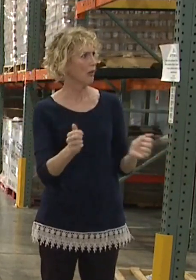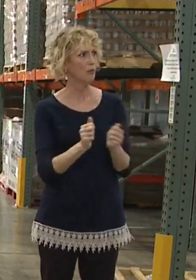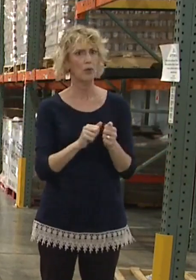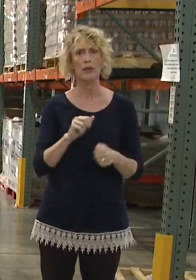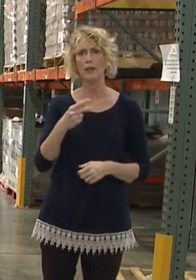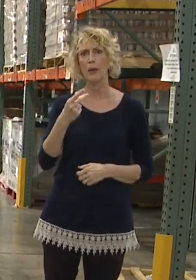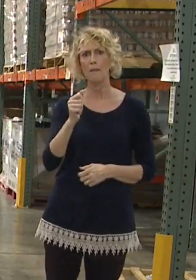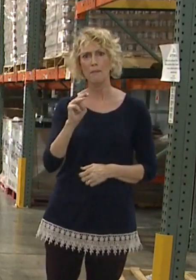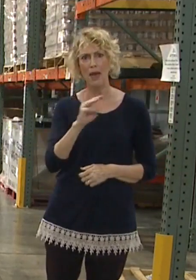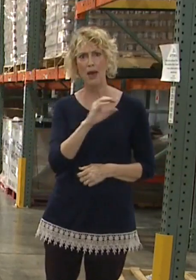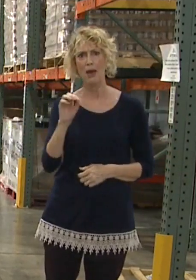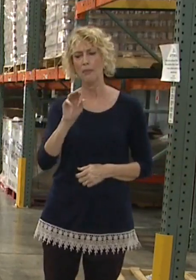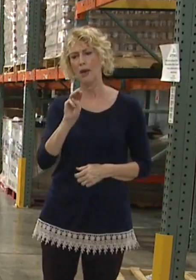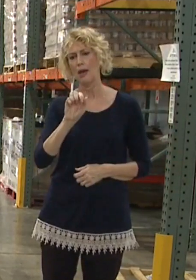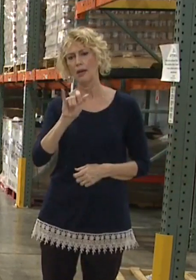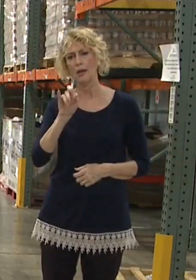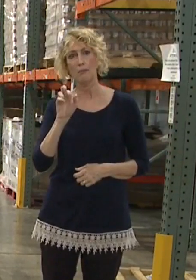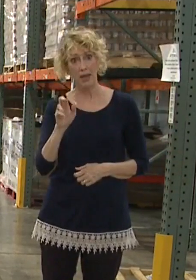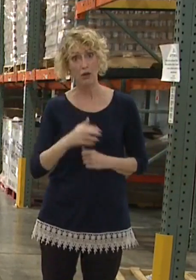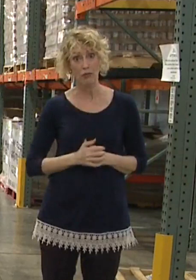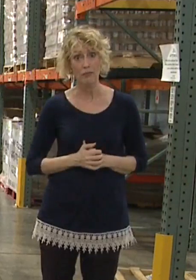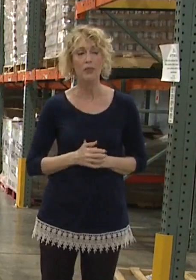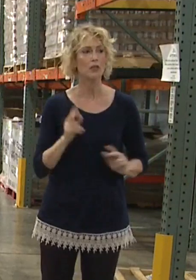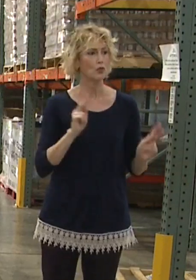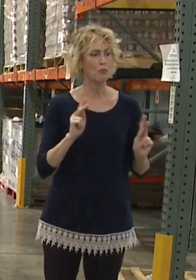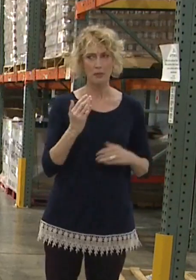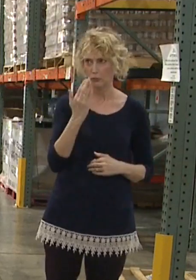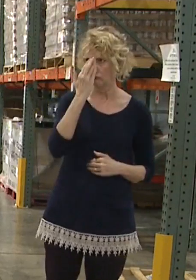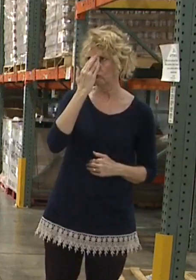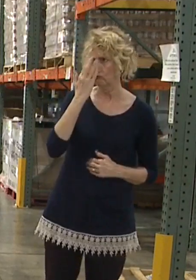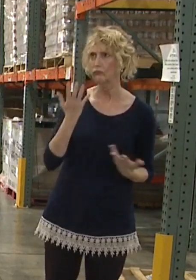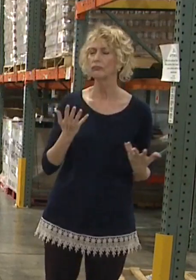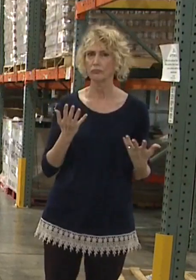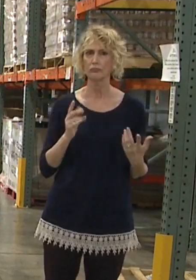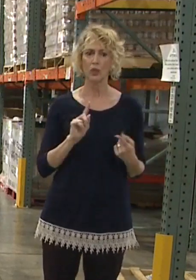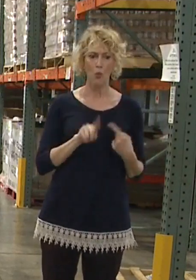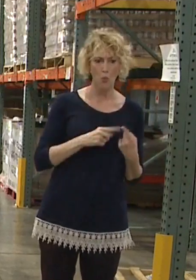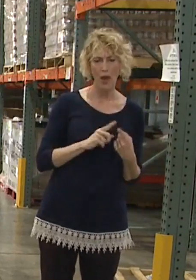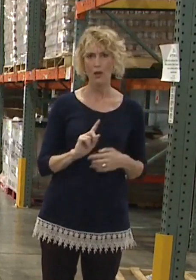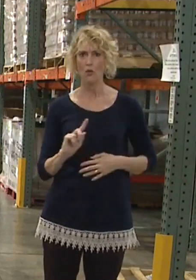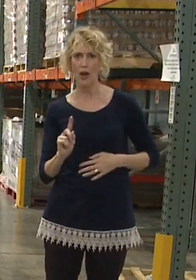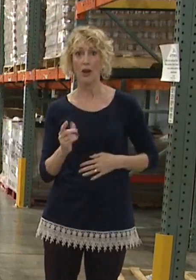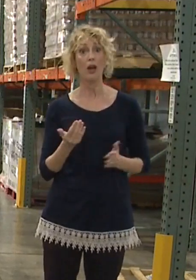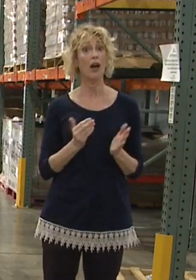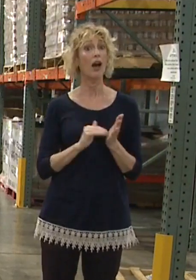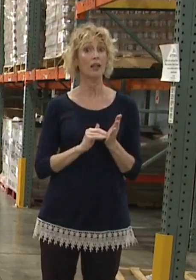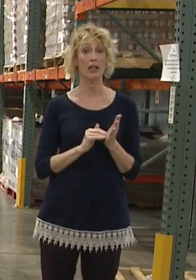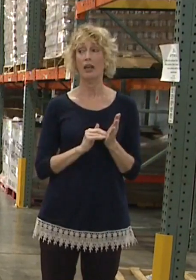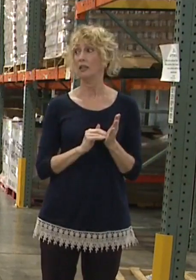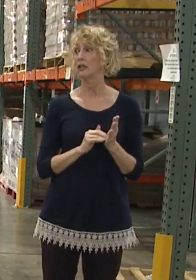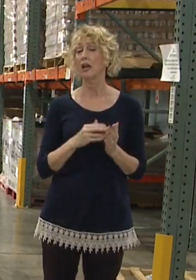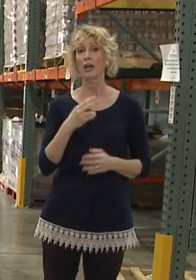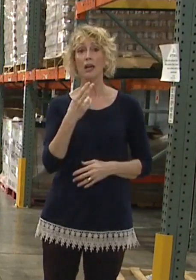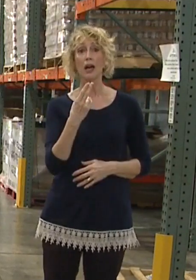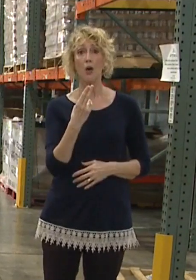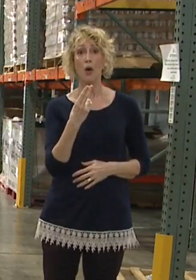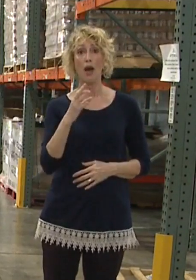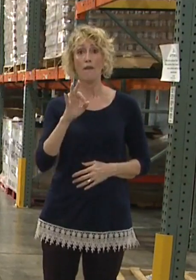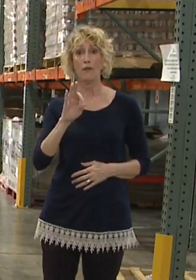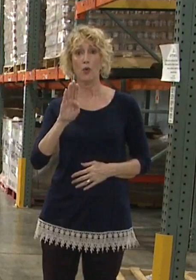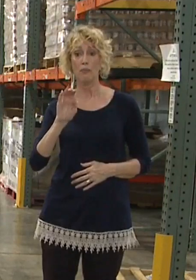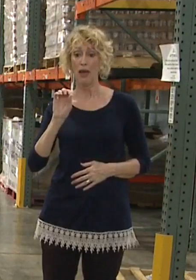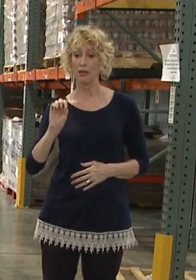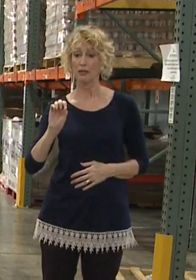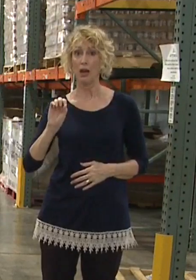Mayor and all of you as well so that people are aware of these existing. But again, go to hawaiifoodbank.org and